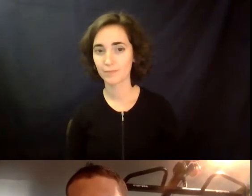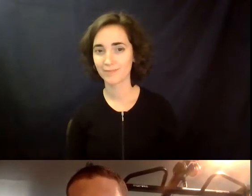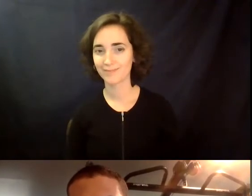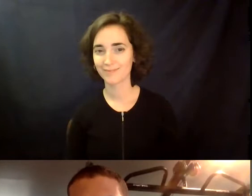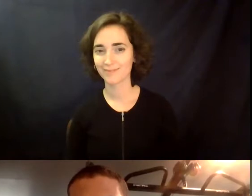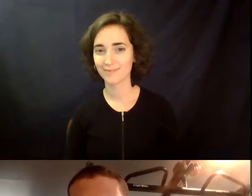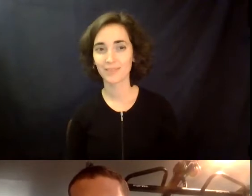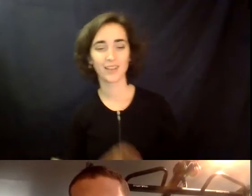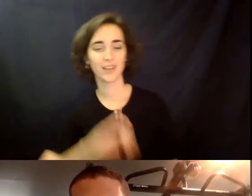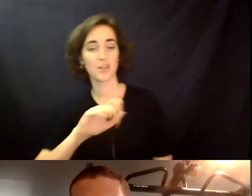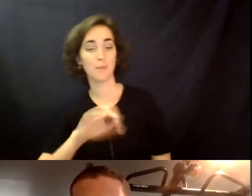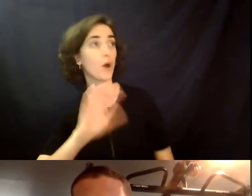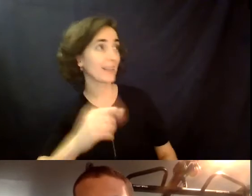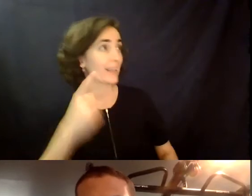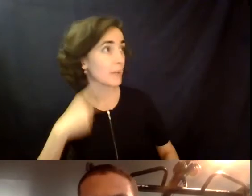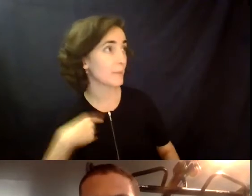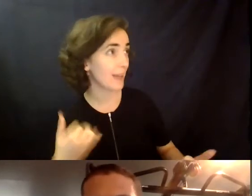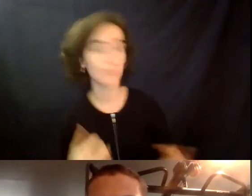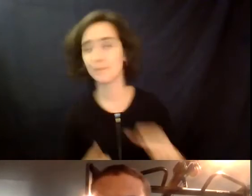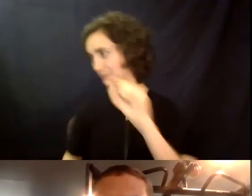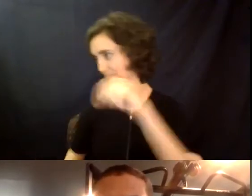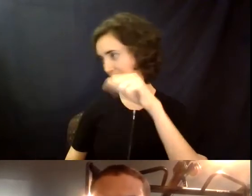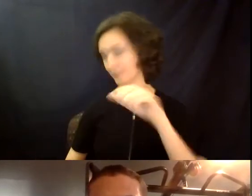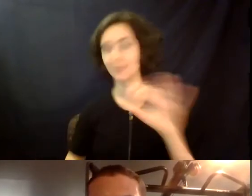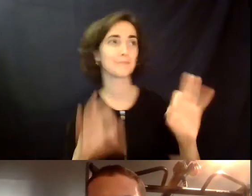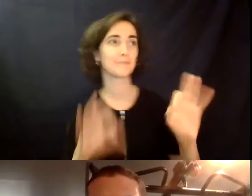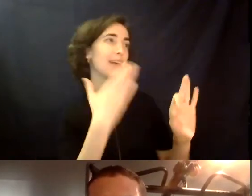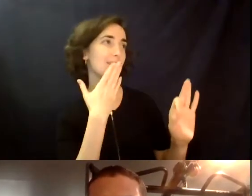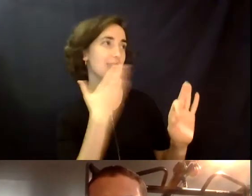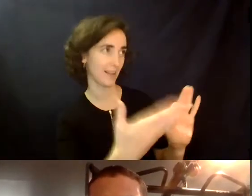Okay, y'all able to hear me? Yeah, I can hear you now. Okay, thanks.